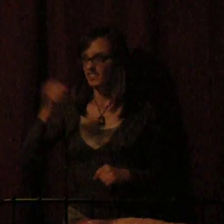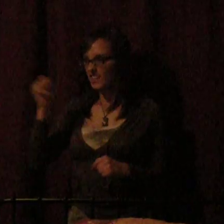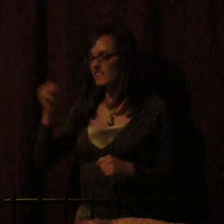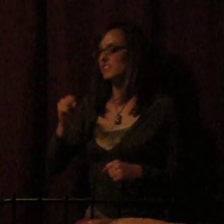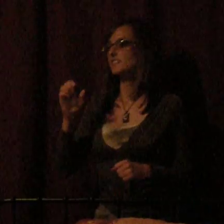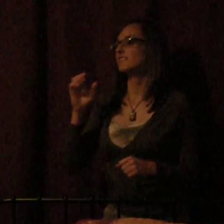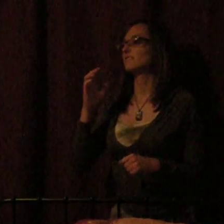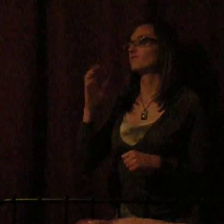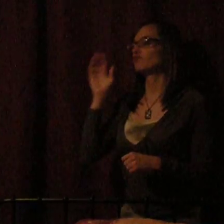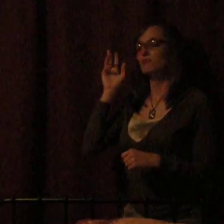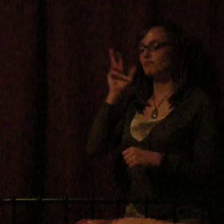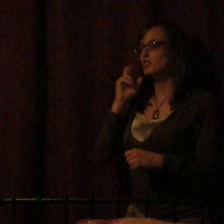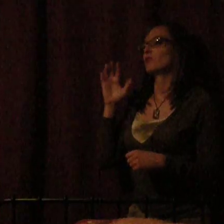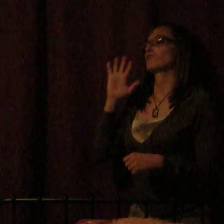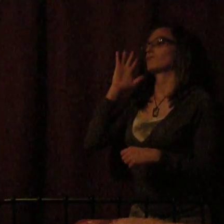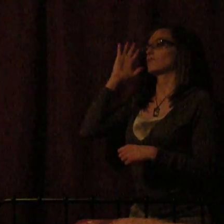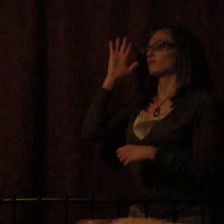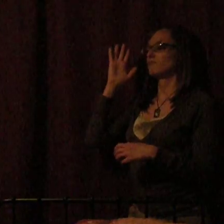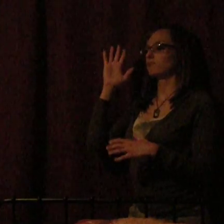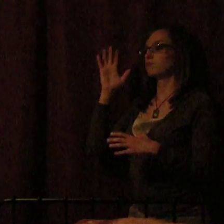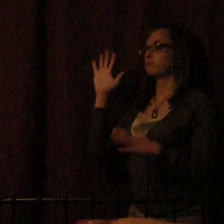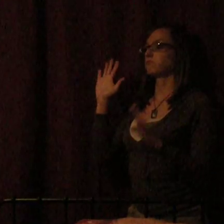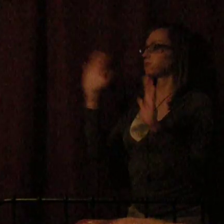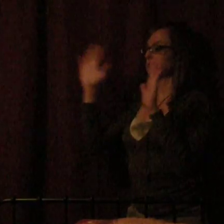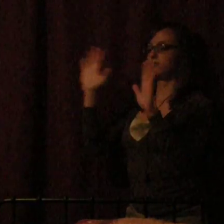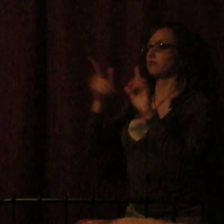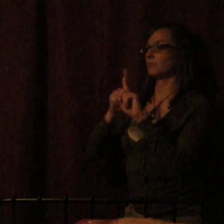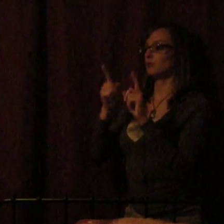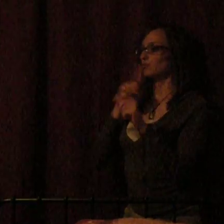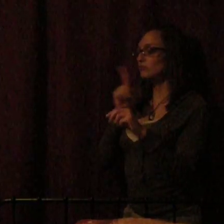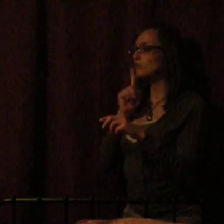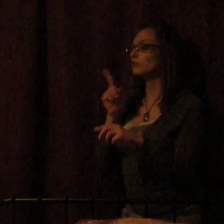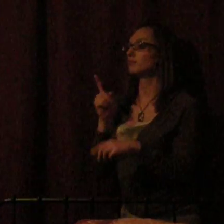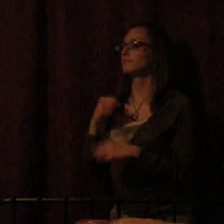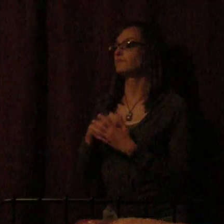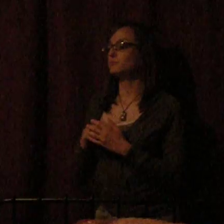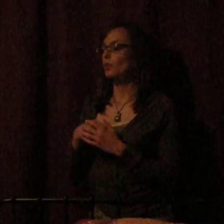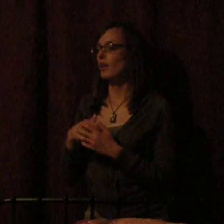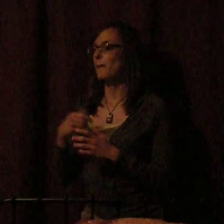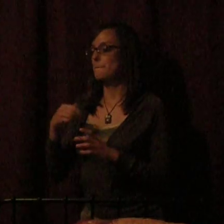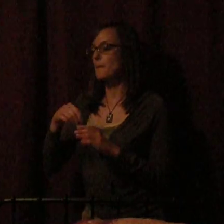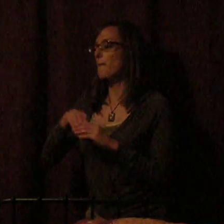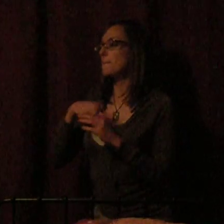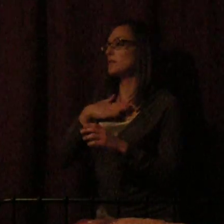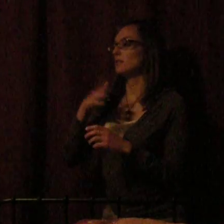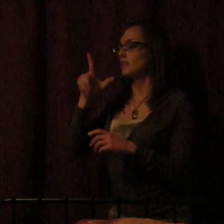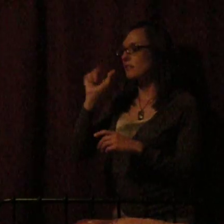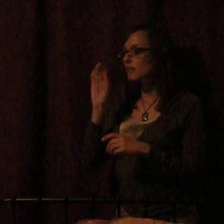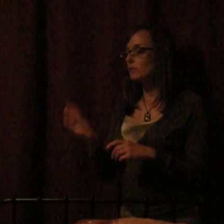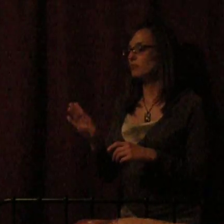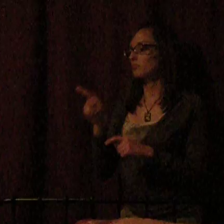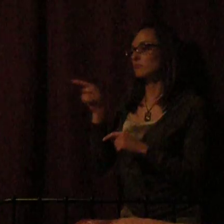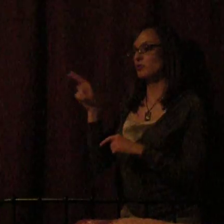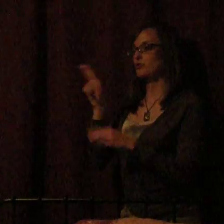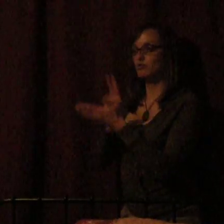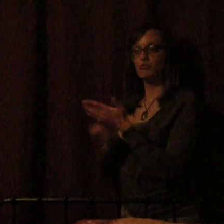true. I was witnessing the experiments in my laboratory at the University of Bristol this